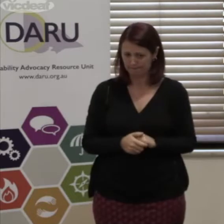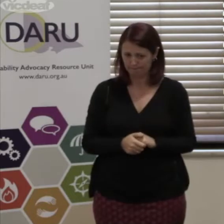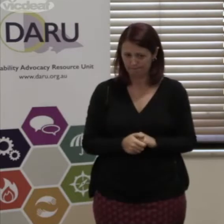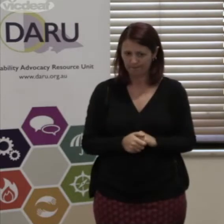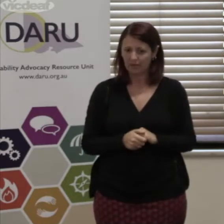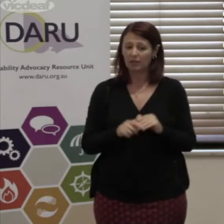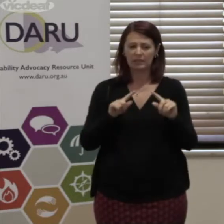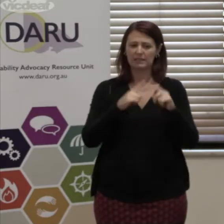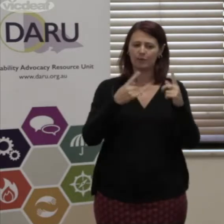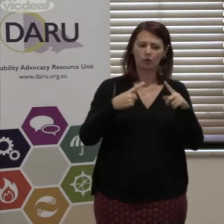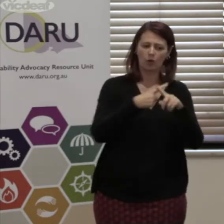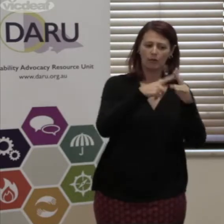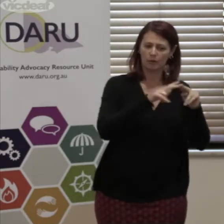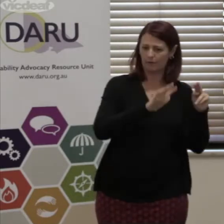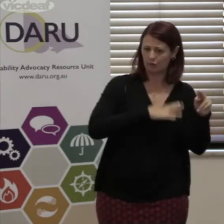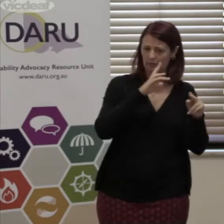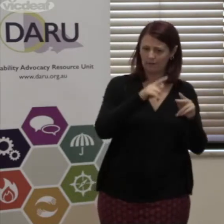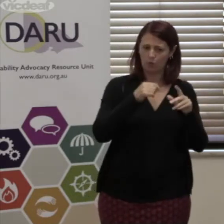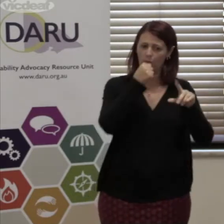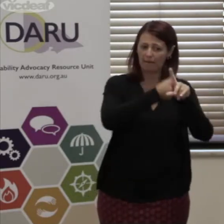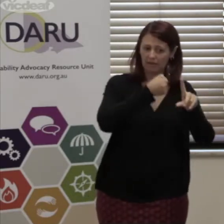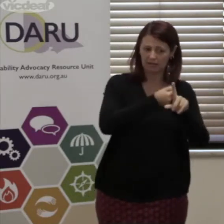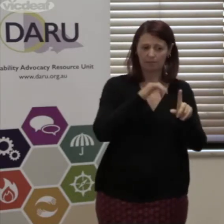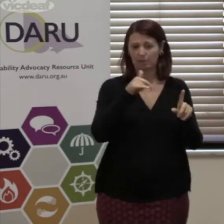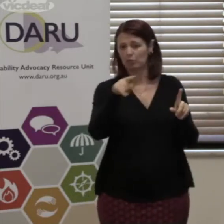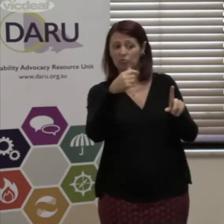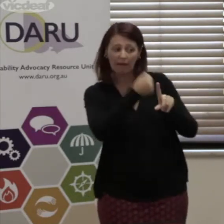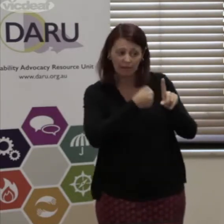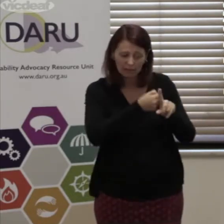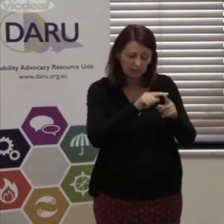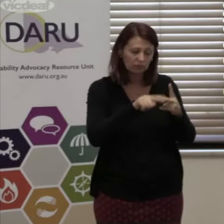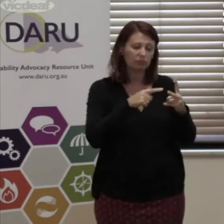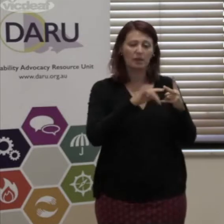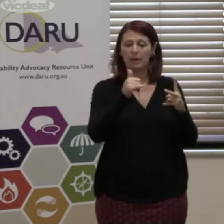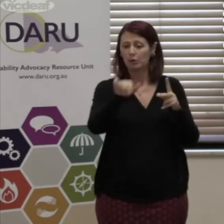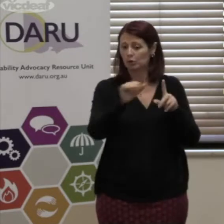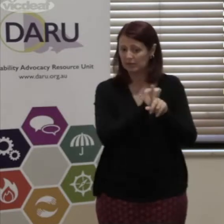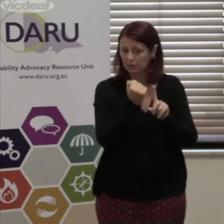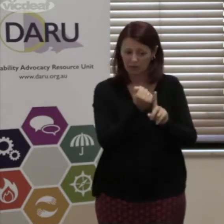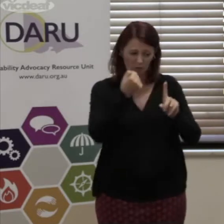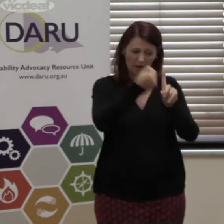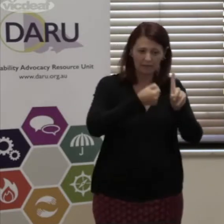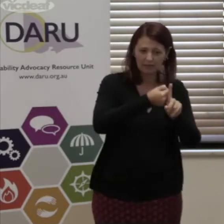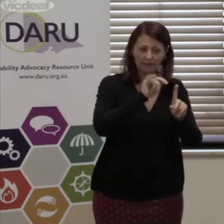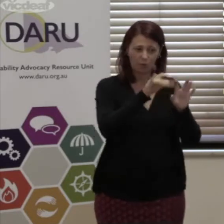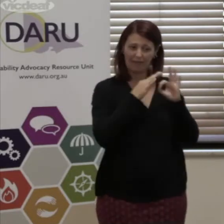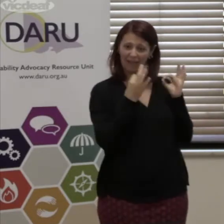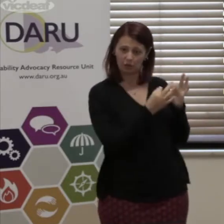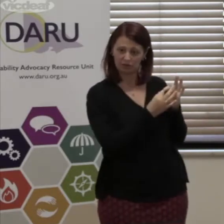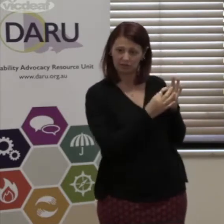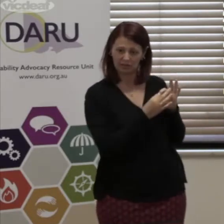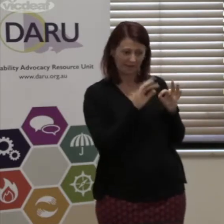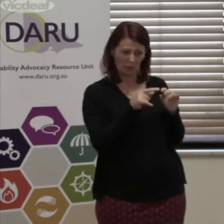for advocacy in terms of you might be advocating, you might be in a situation where you're advocating to the agency for a